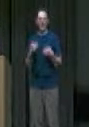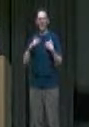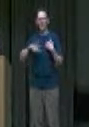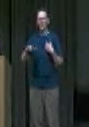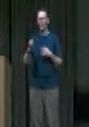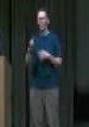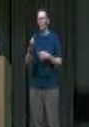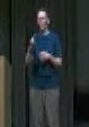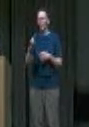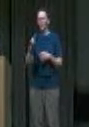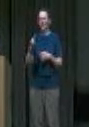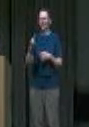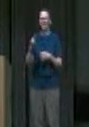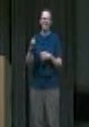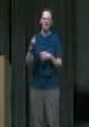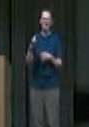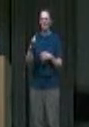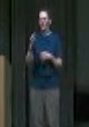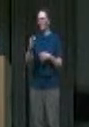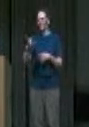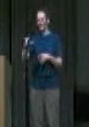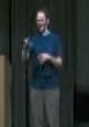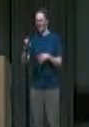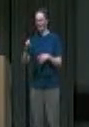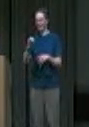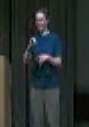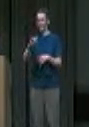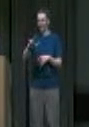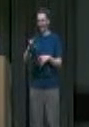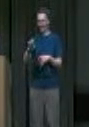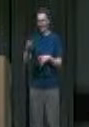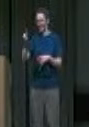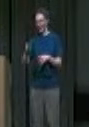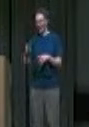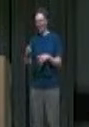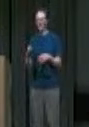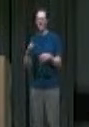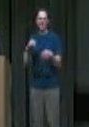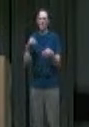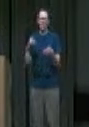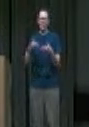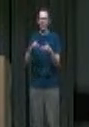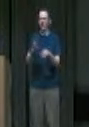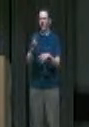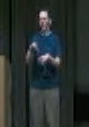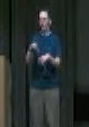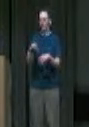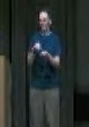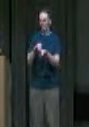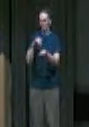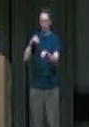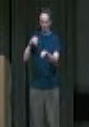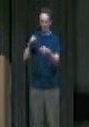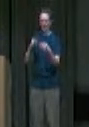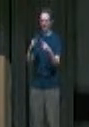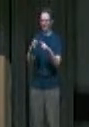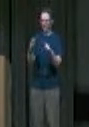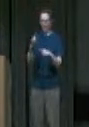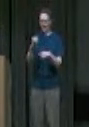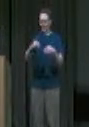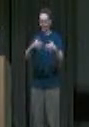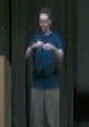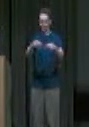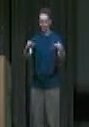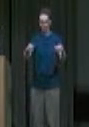miles upstream of the gorge dam itself. And you can see in that figure, and I have another one that I'll be showing shortly that shows the footprint itself